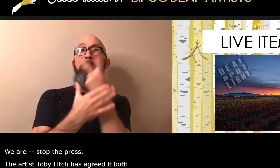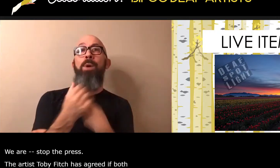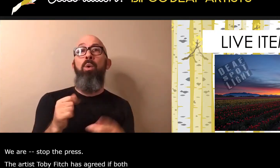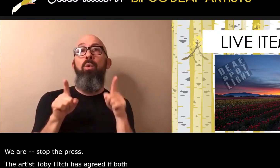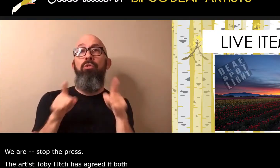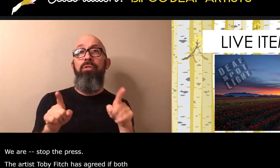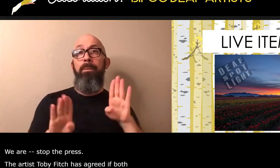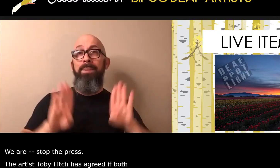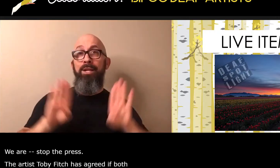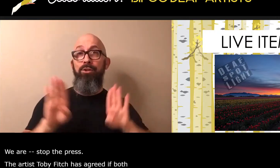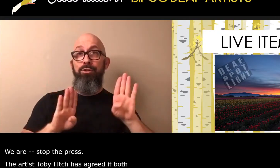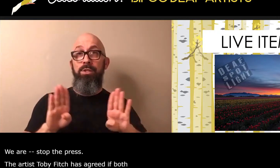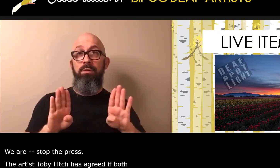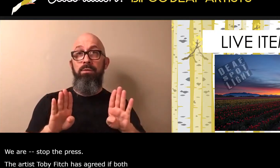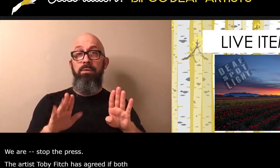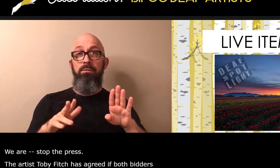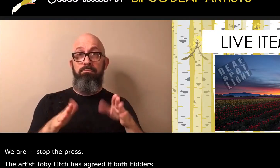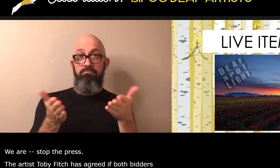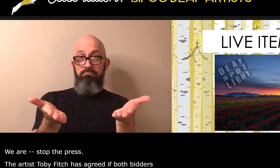create